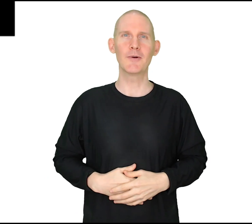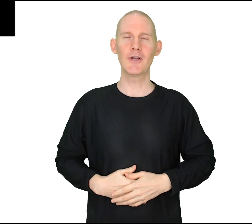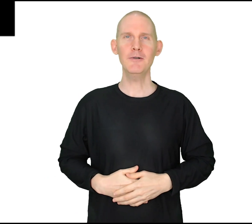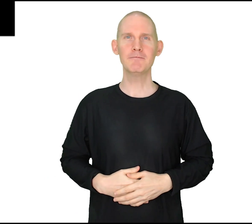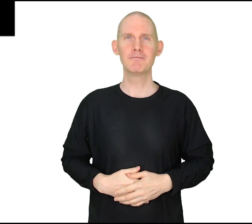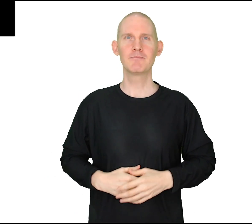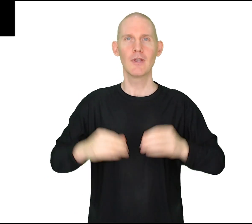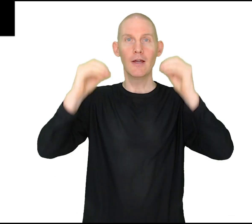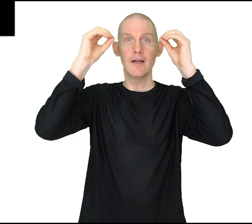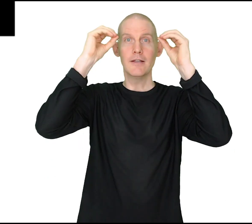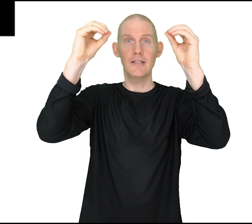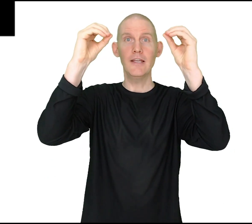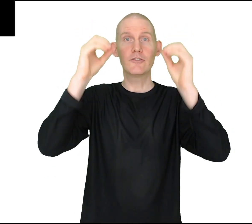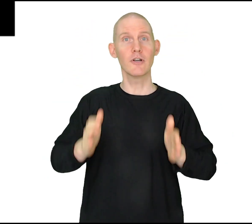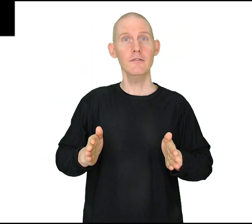go. Teacher.